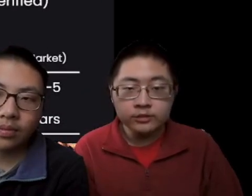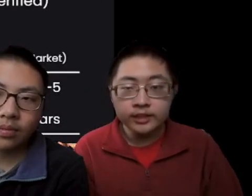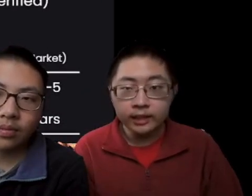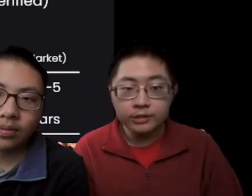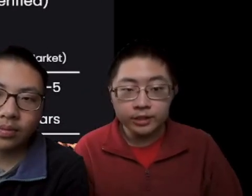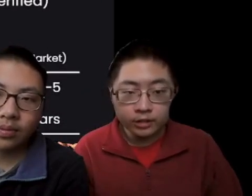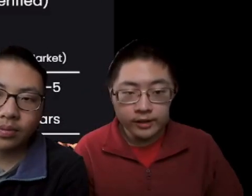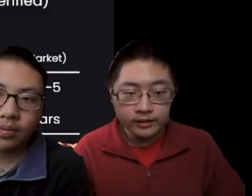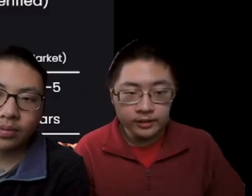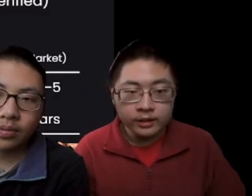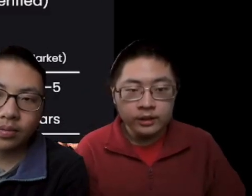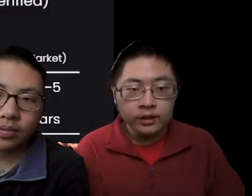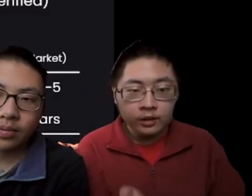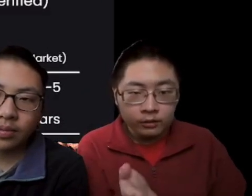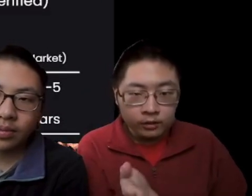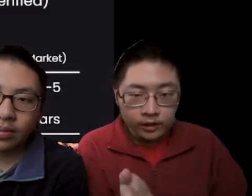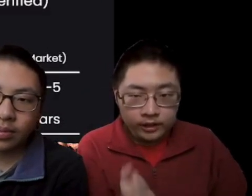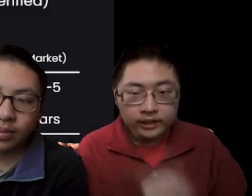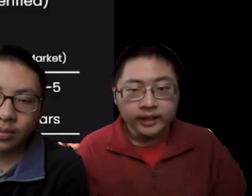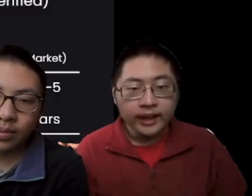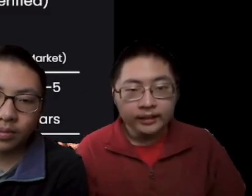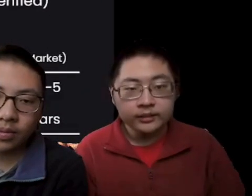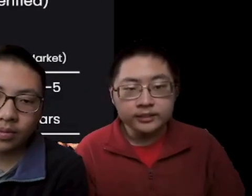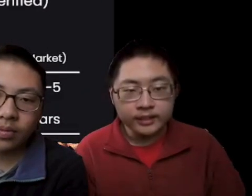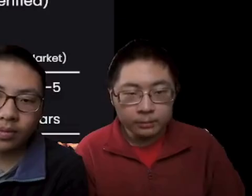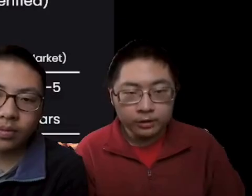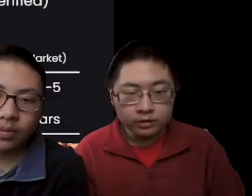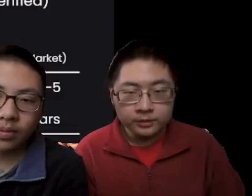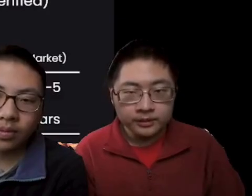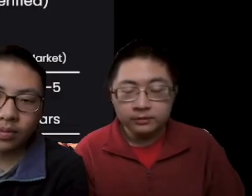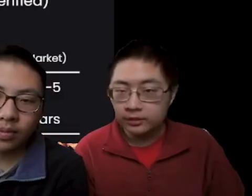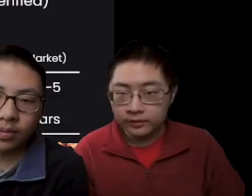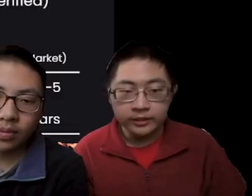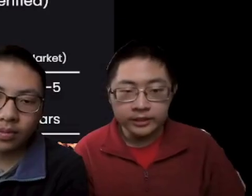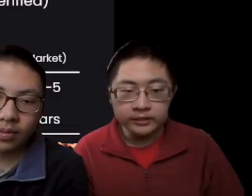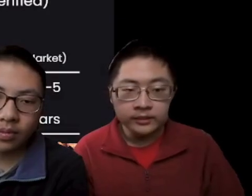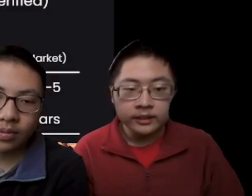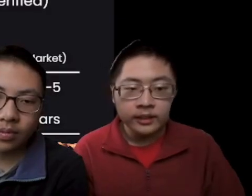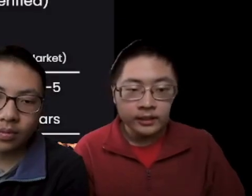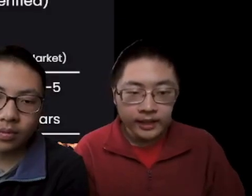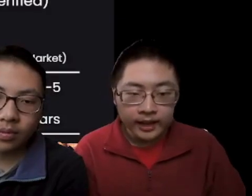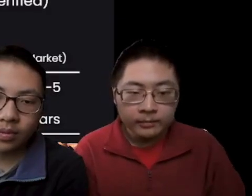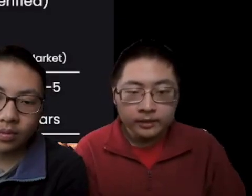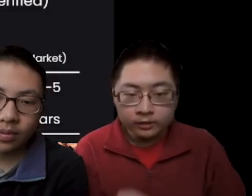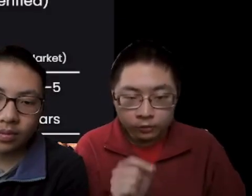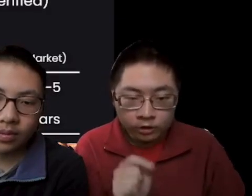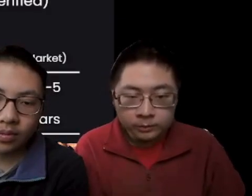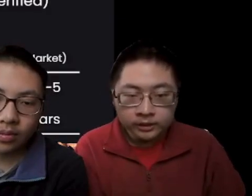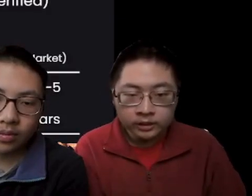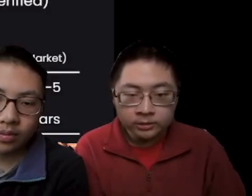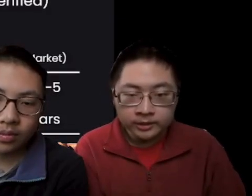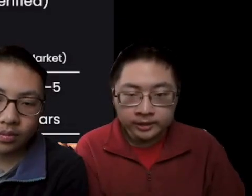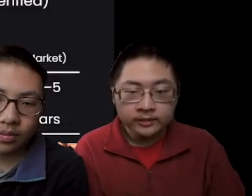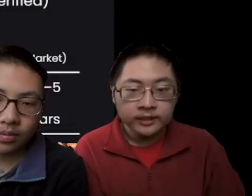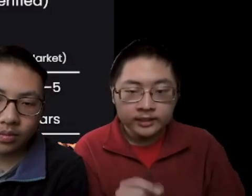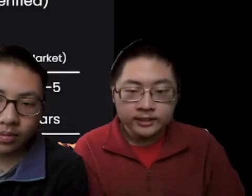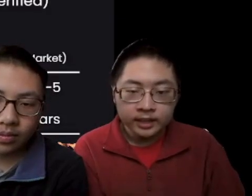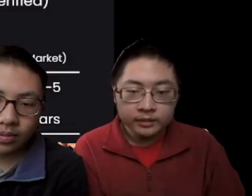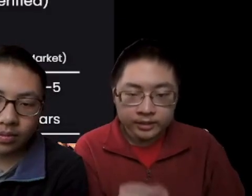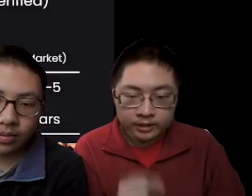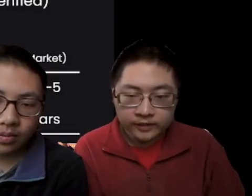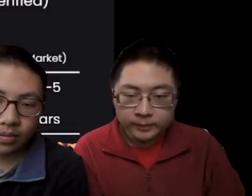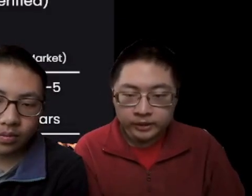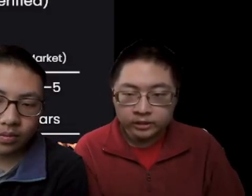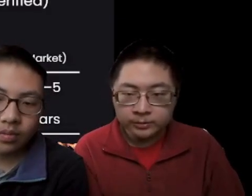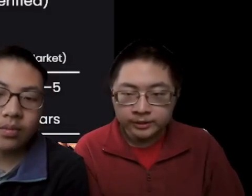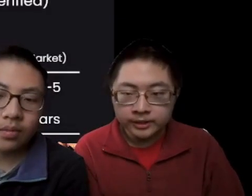commonly used language in the US, and the CAGR is 9.2%, which is very good. TAM is $400 million per year, SAM